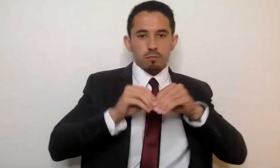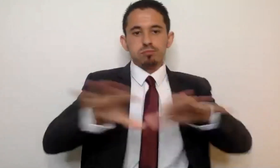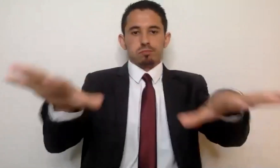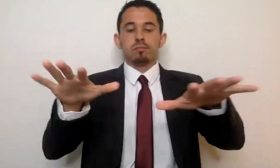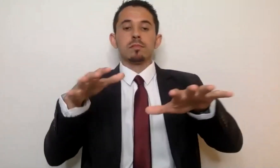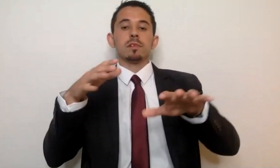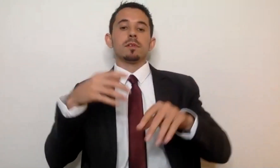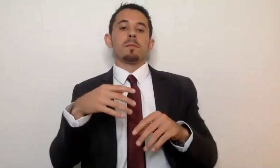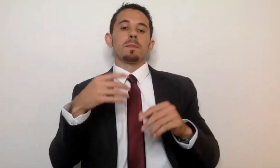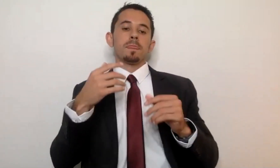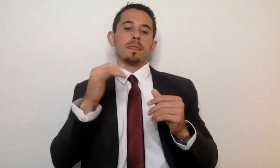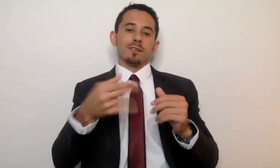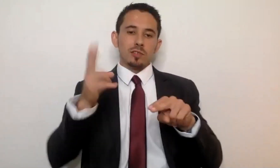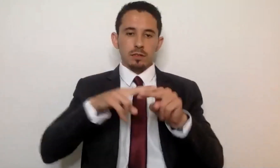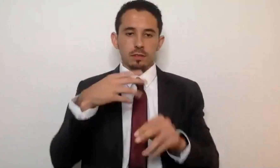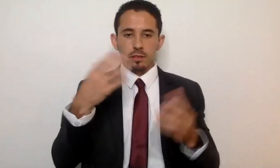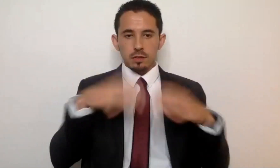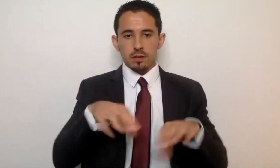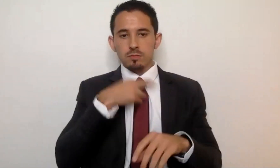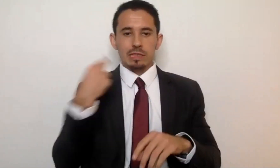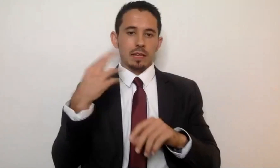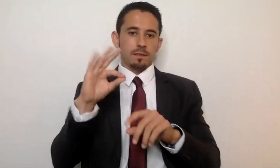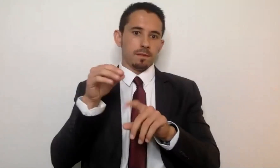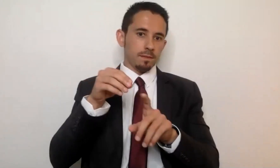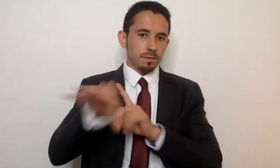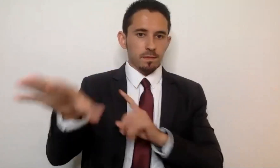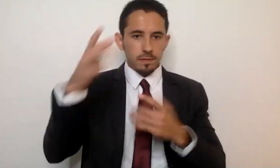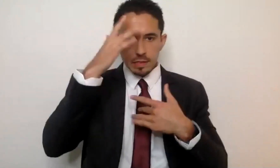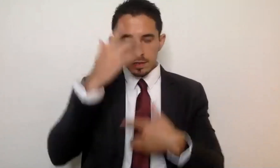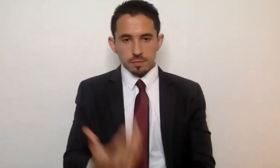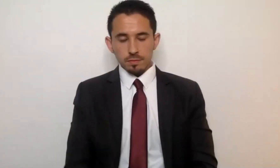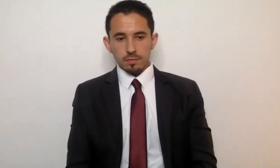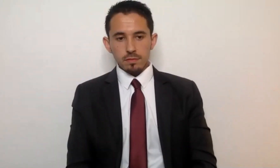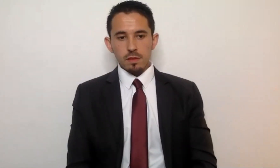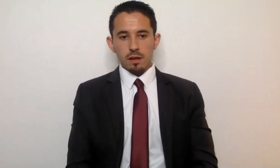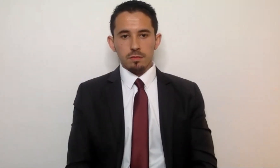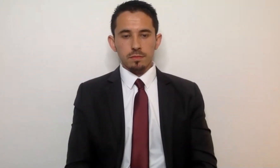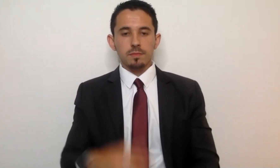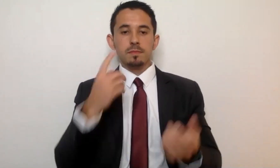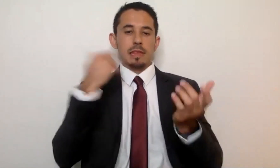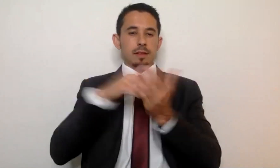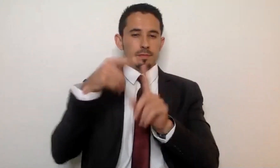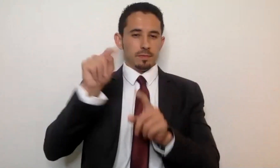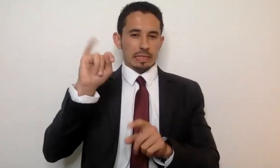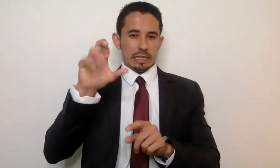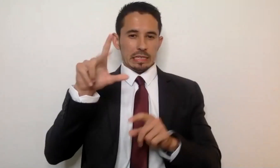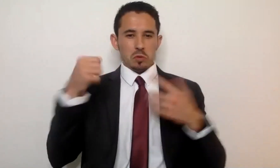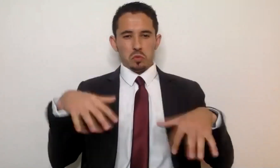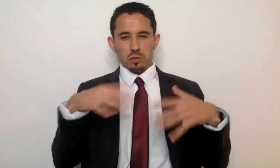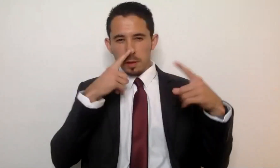the ticks hosts will become more widely available, and ticks will spread from there, and thus spread disease.